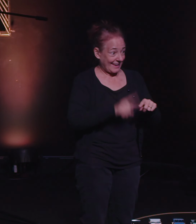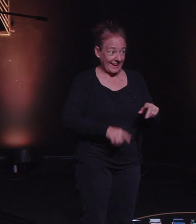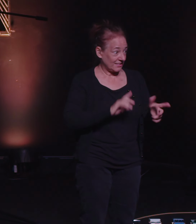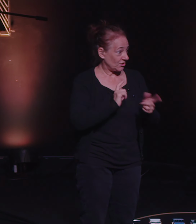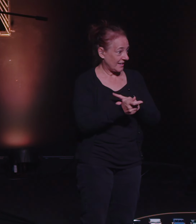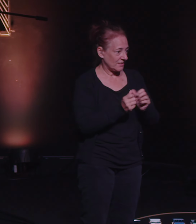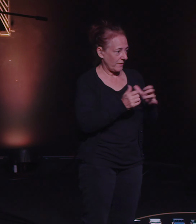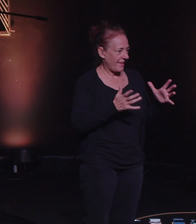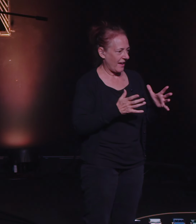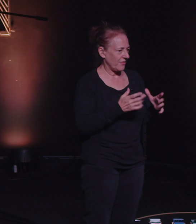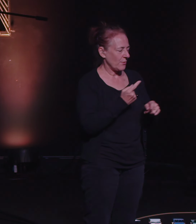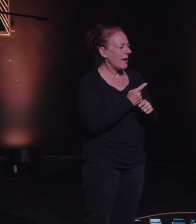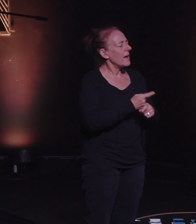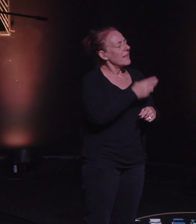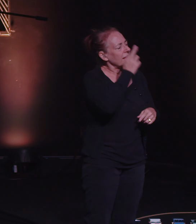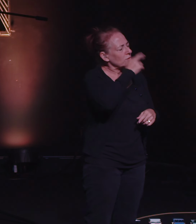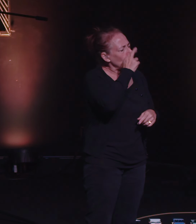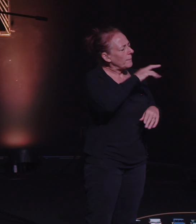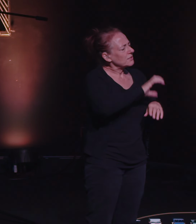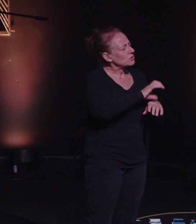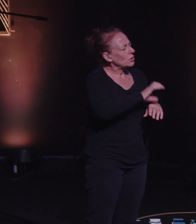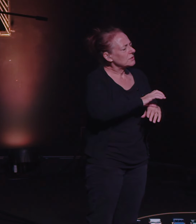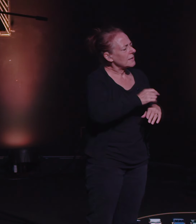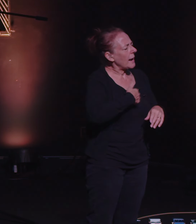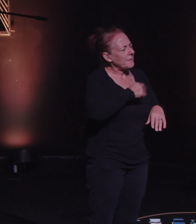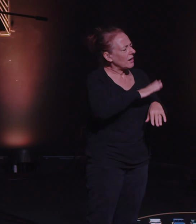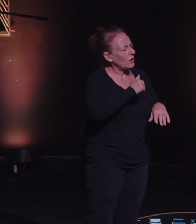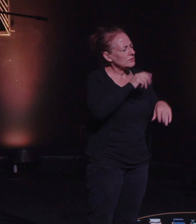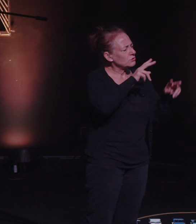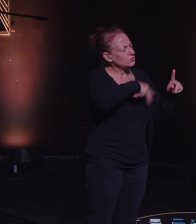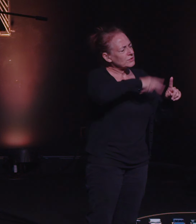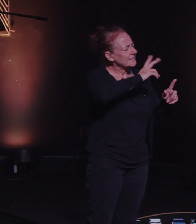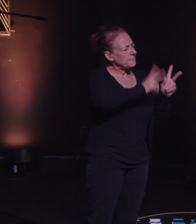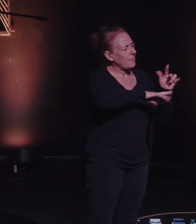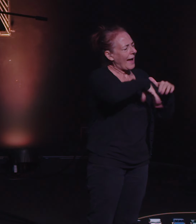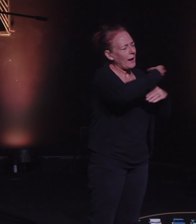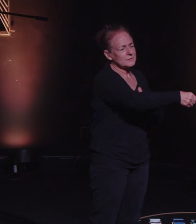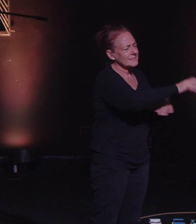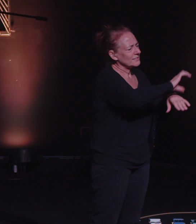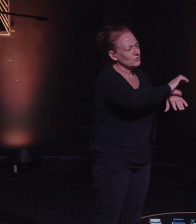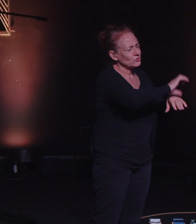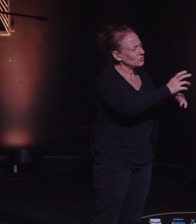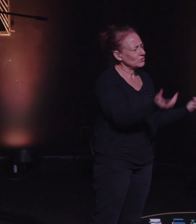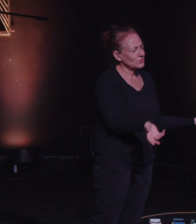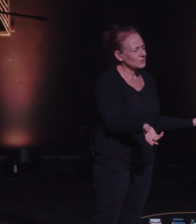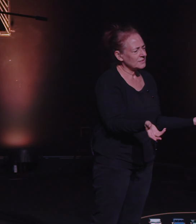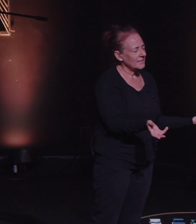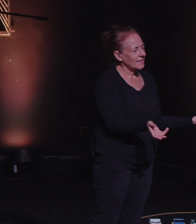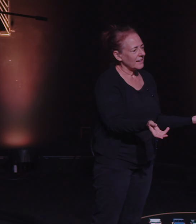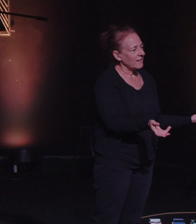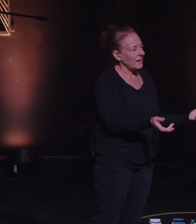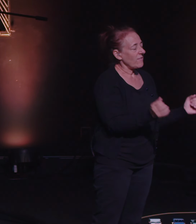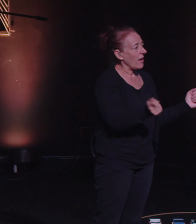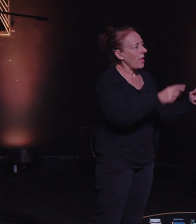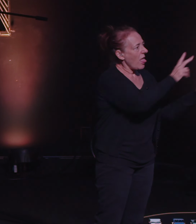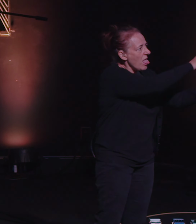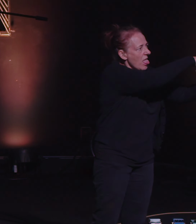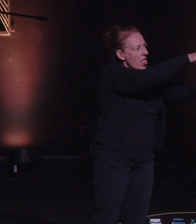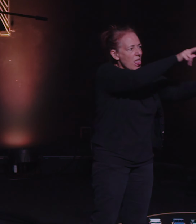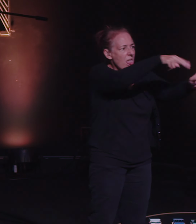Paul told the Roman church. I'm not called to judge those outside the church. If I spend my time doing that, that's all that I